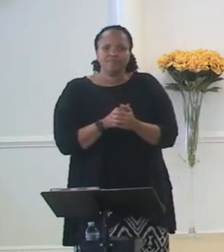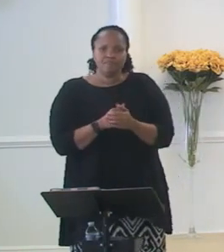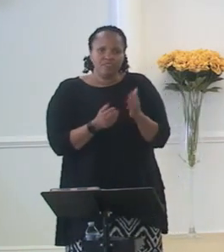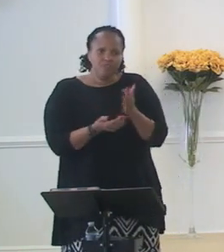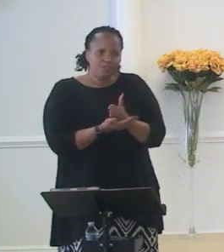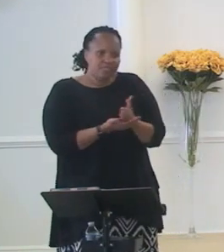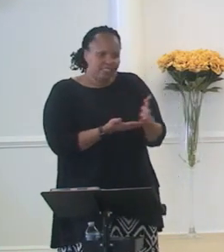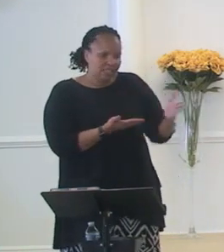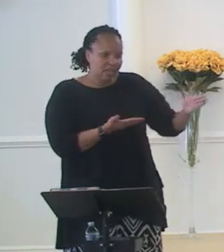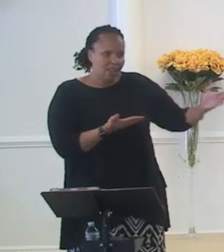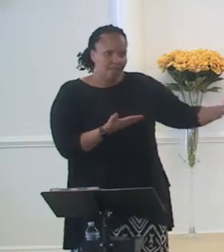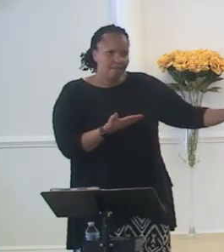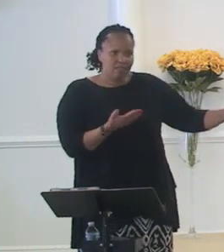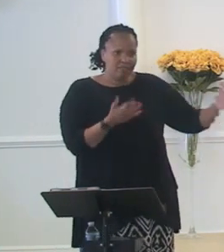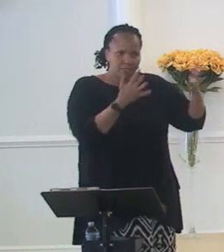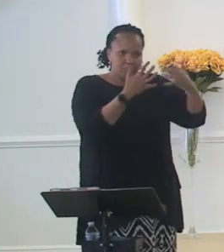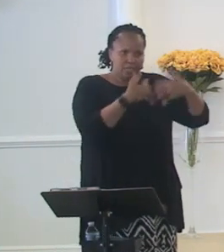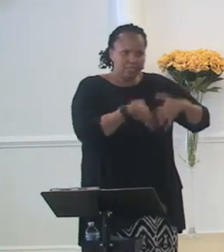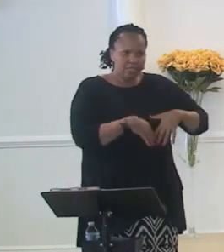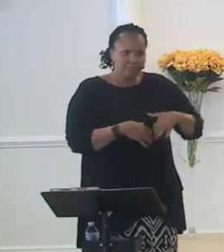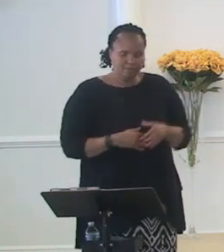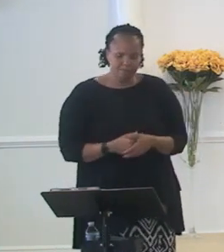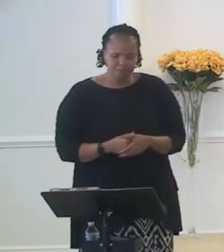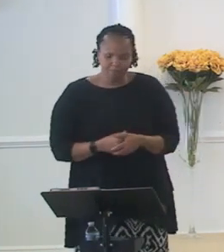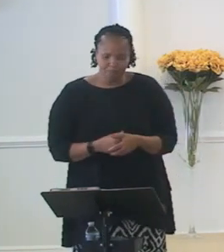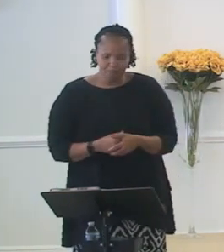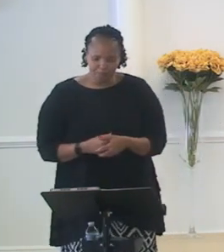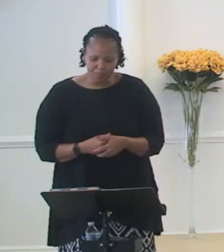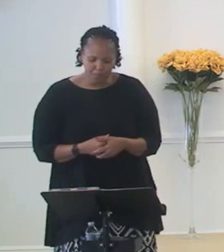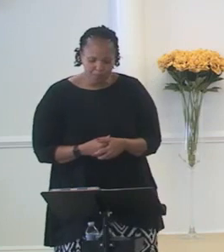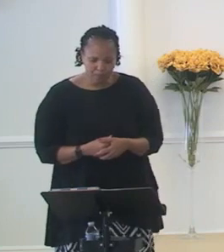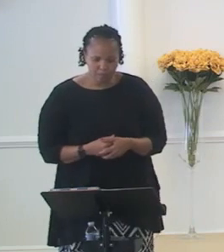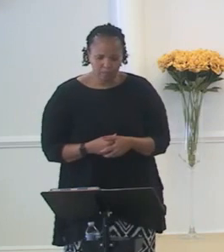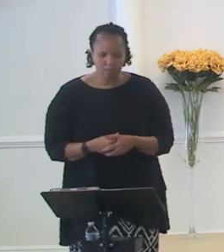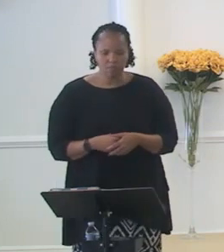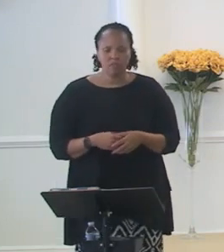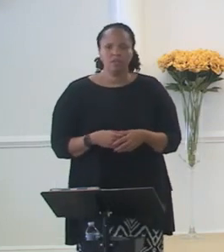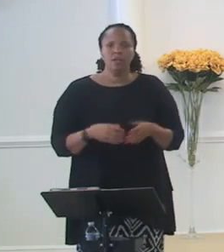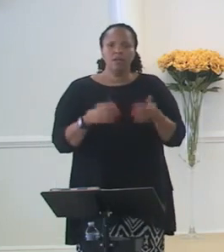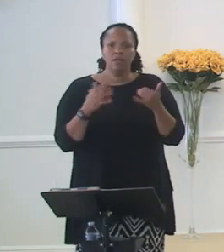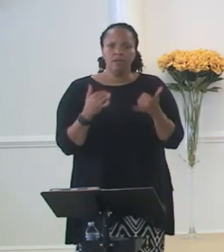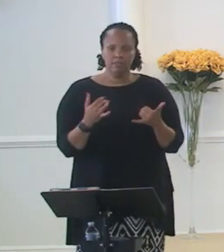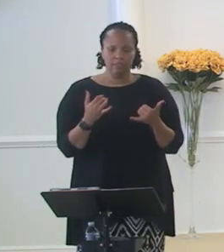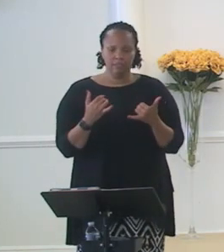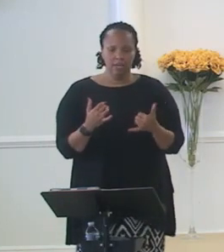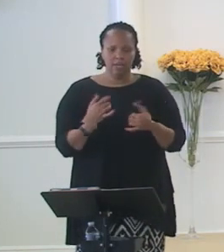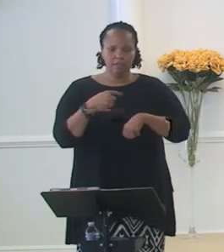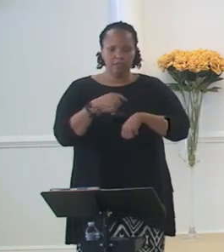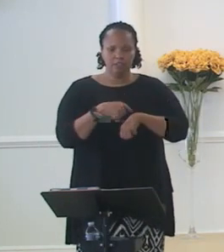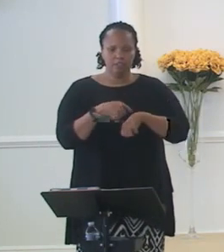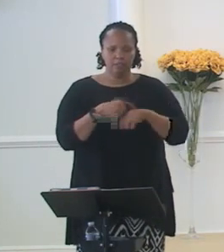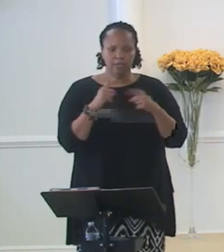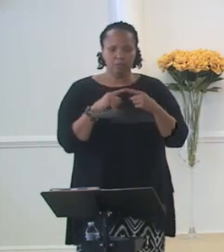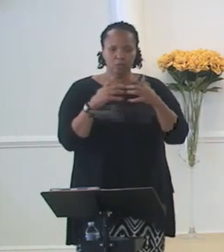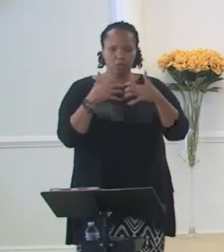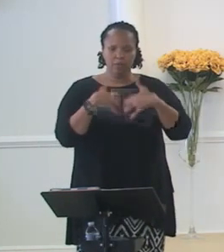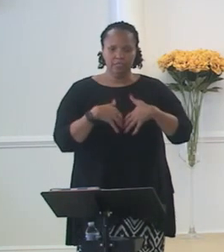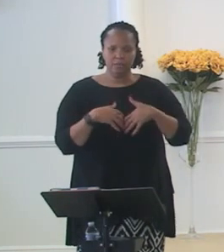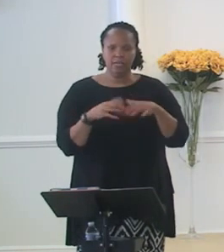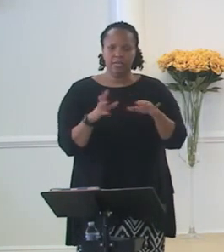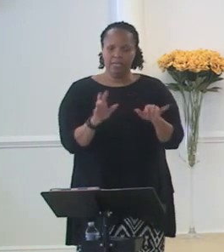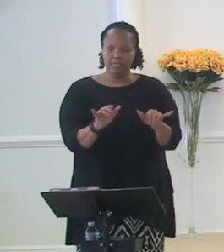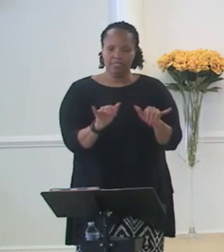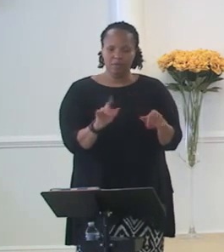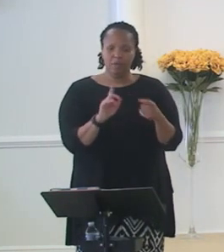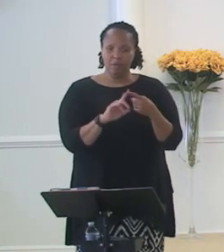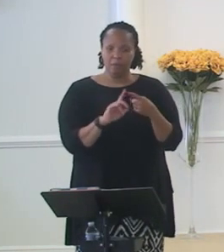the wall. He says, now there's a time to break down. We got to stay there.